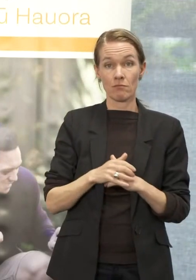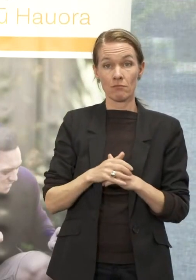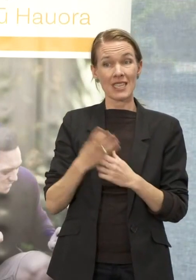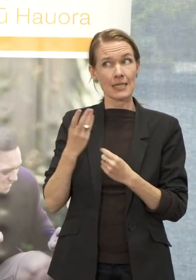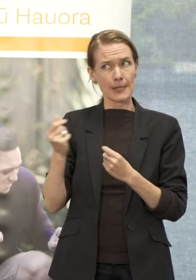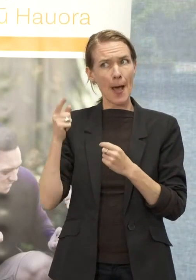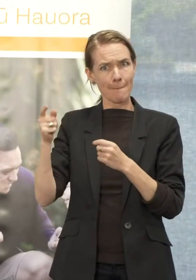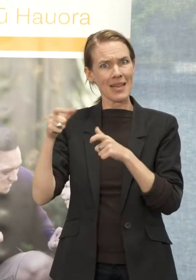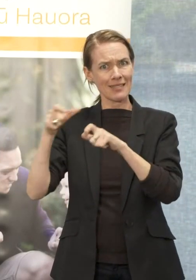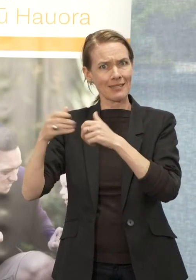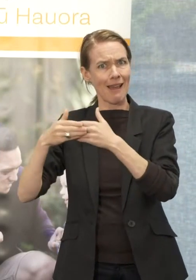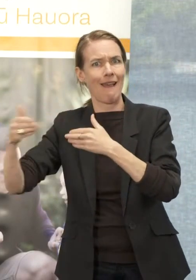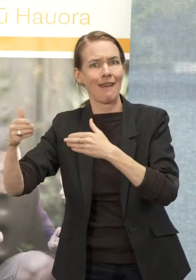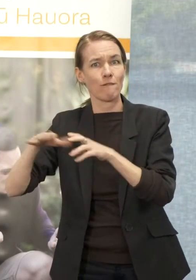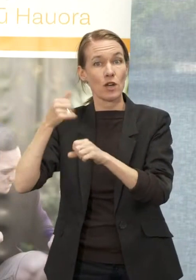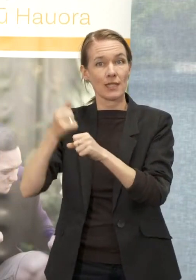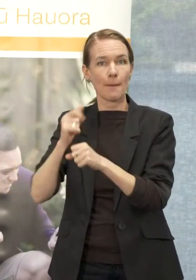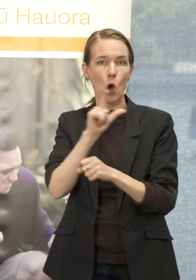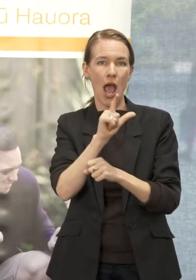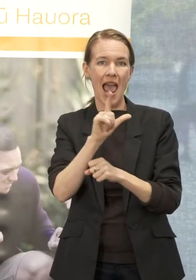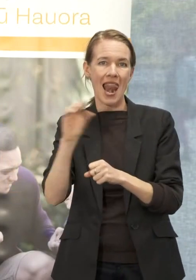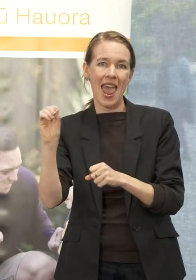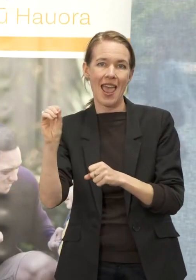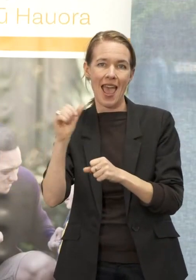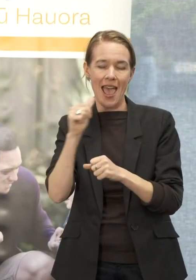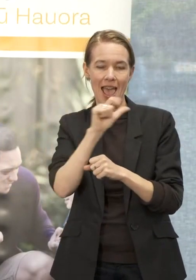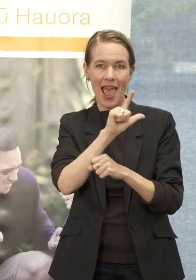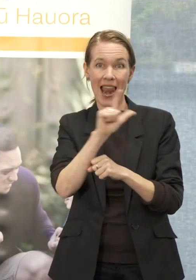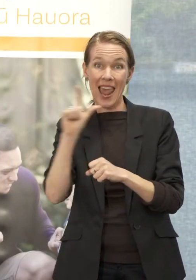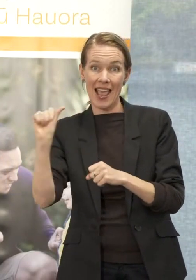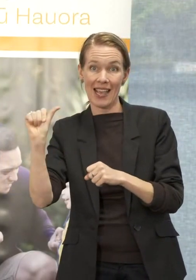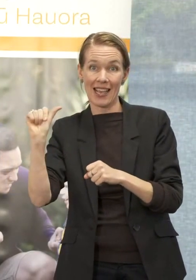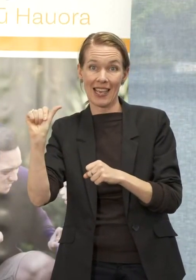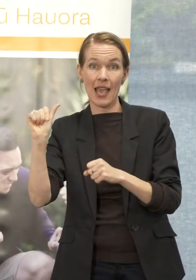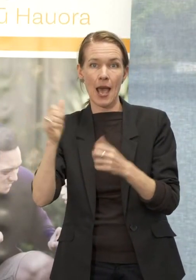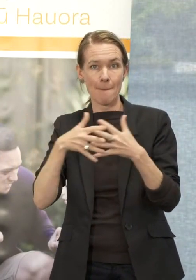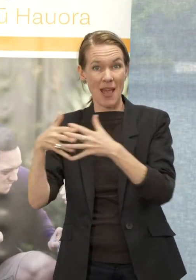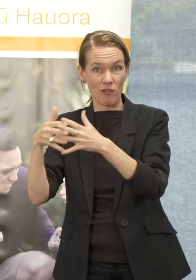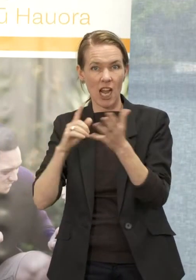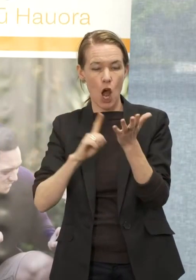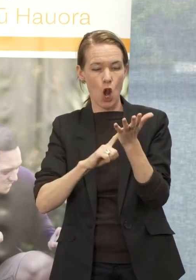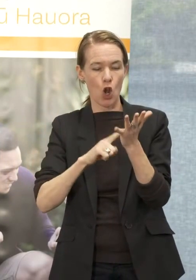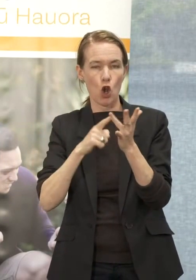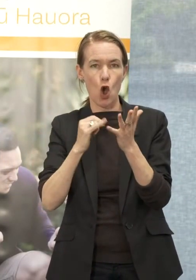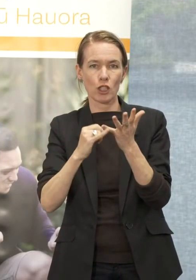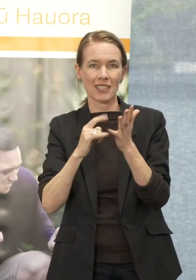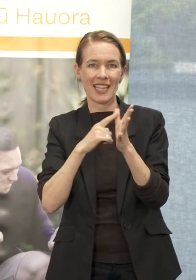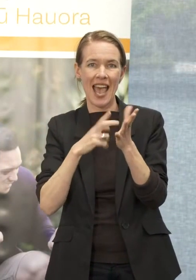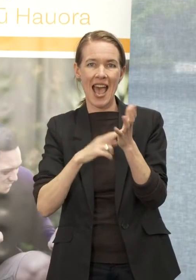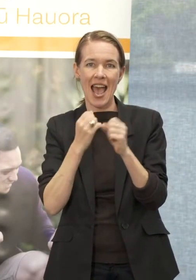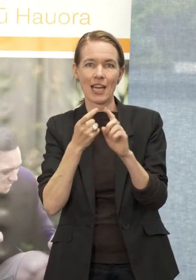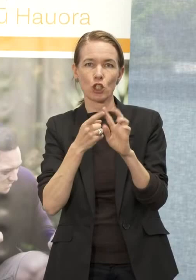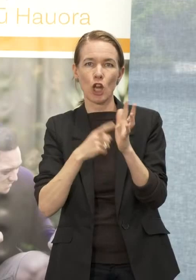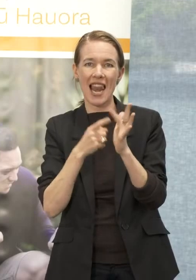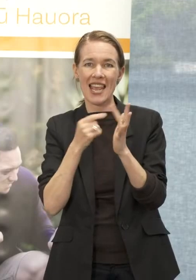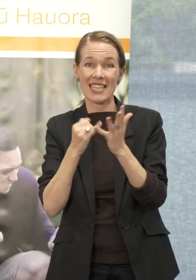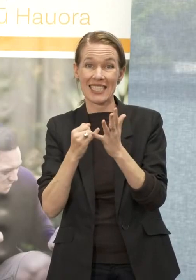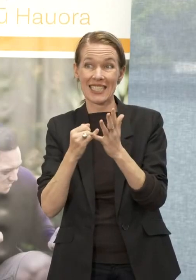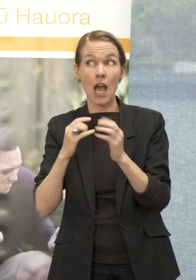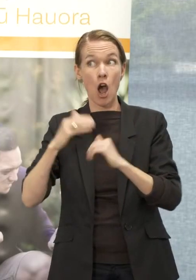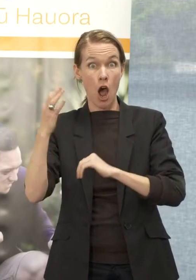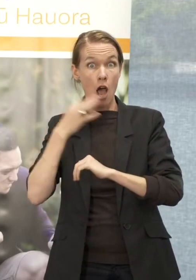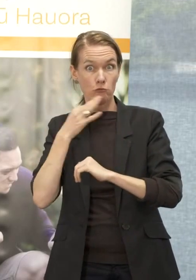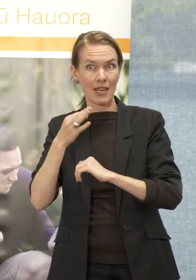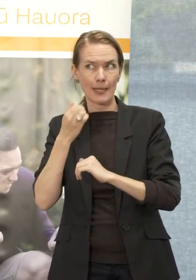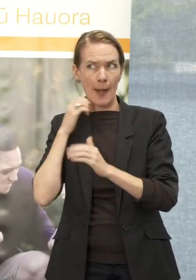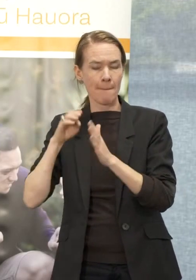longer period of layover, and LA would be a high-risk area. So those details, we can